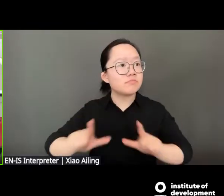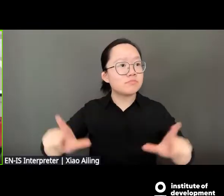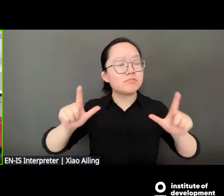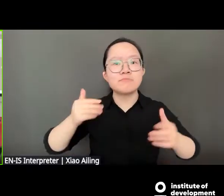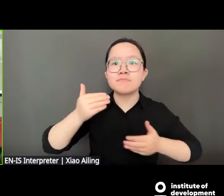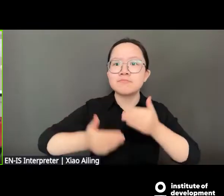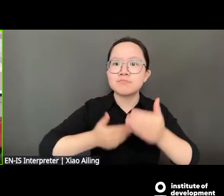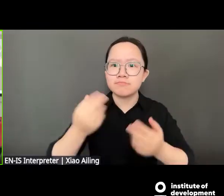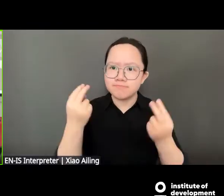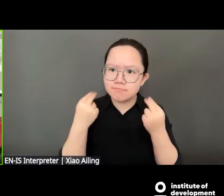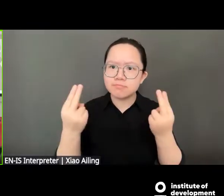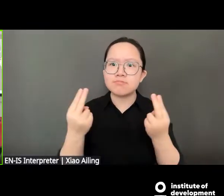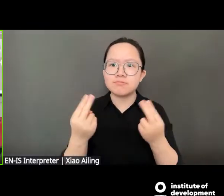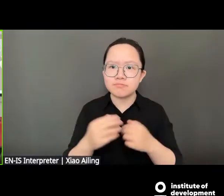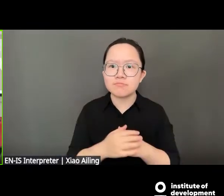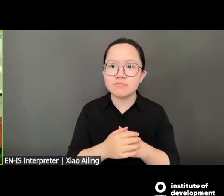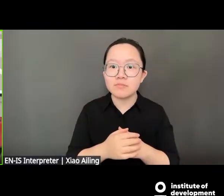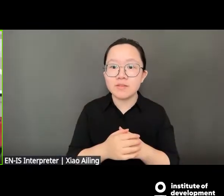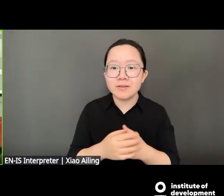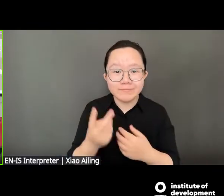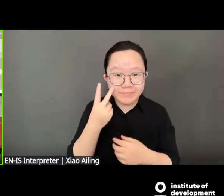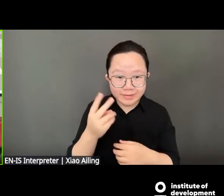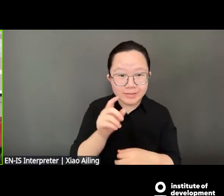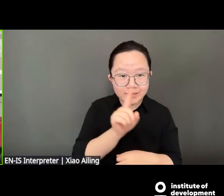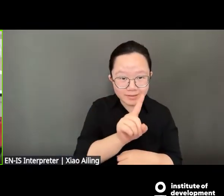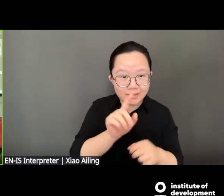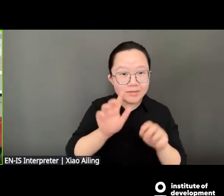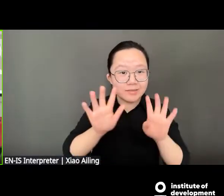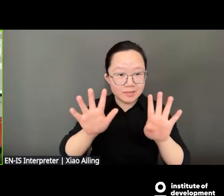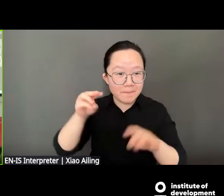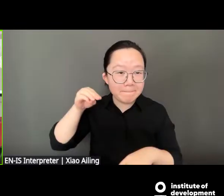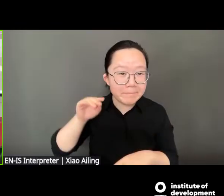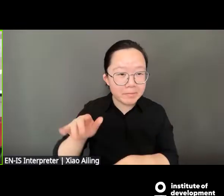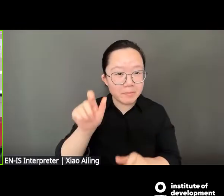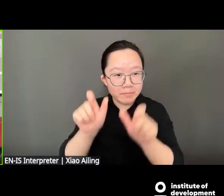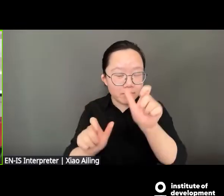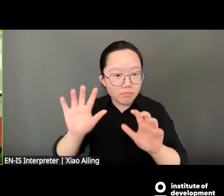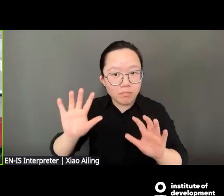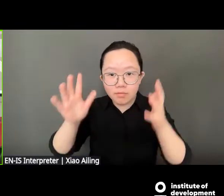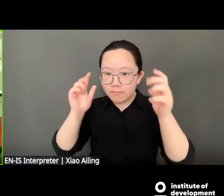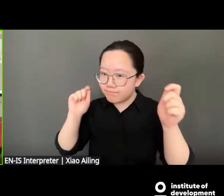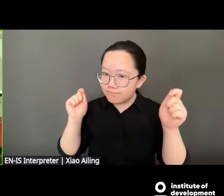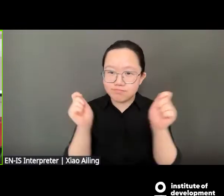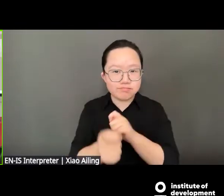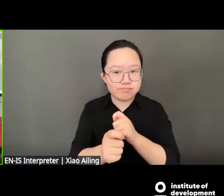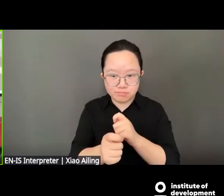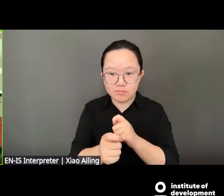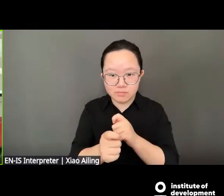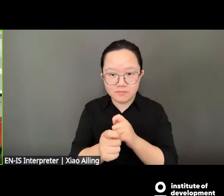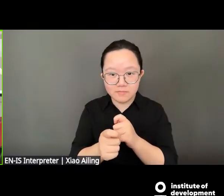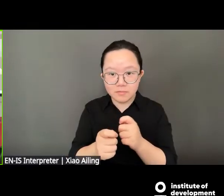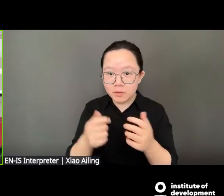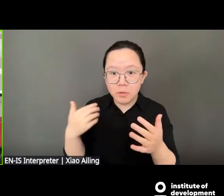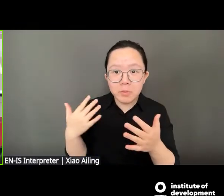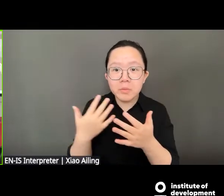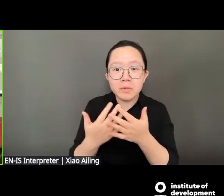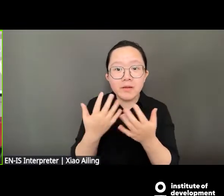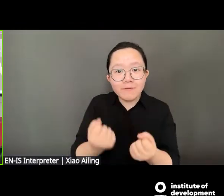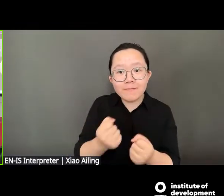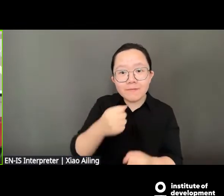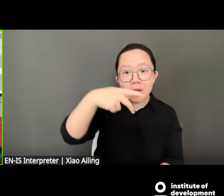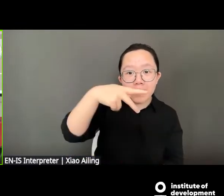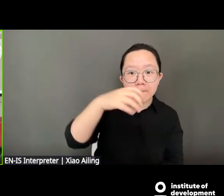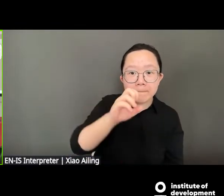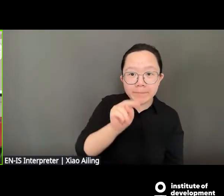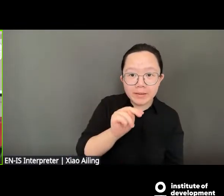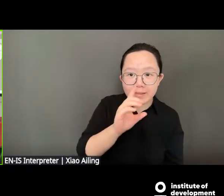Inclusive Futures, Penda, and the Disability Help Desk, the programme has generated over 200 learning papers and more than